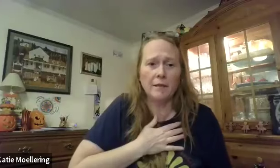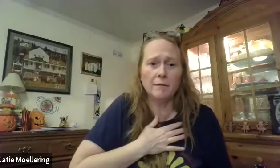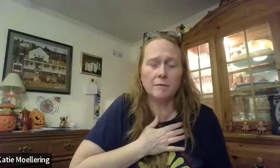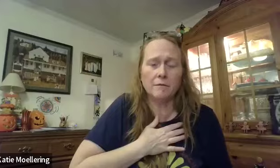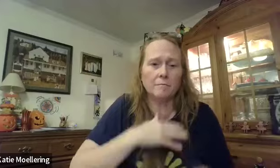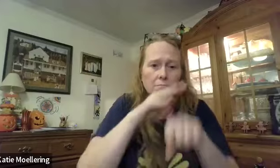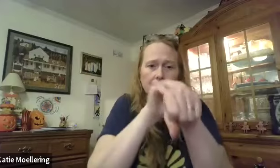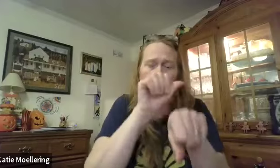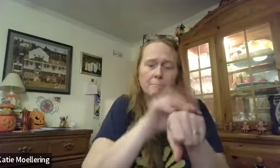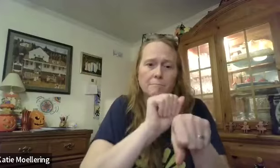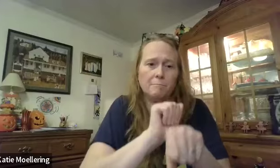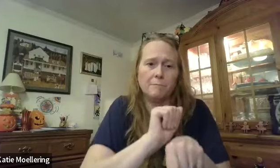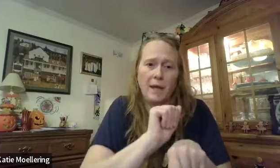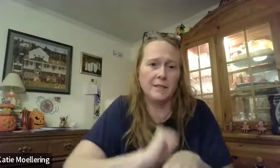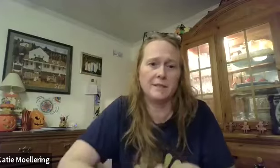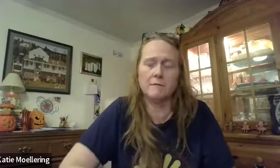me mhm, pets.